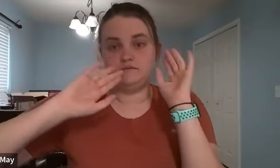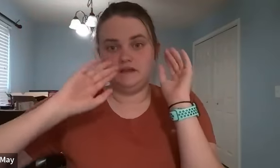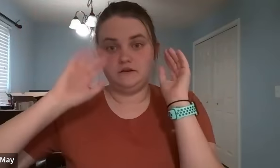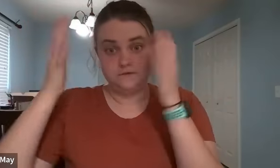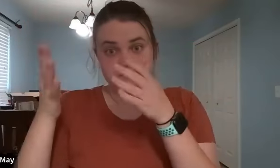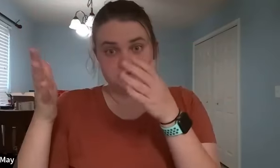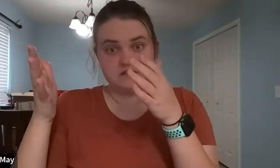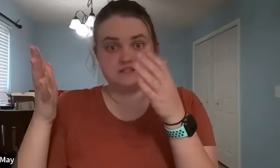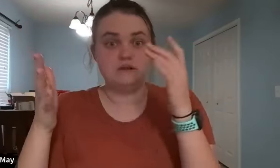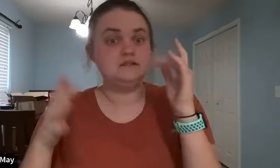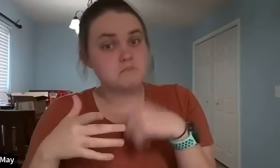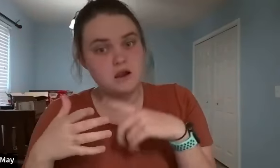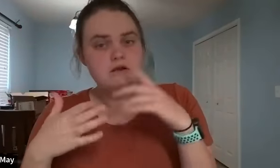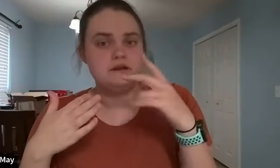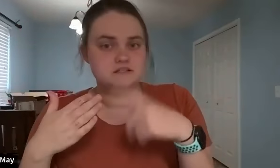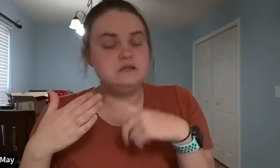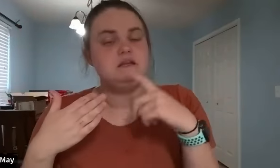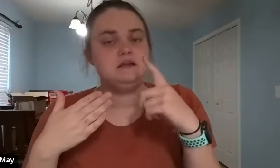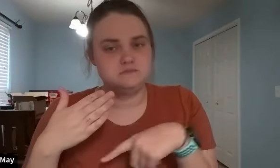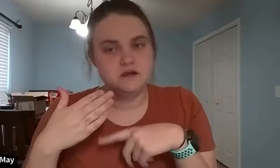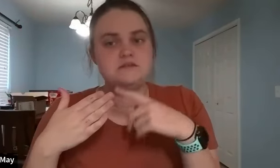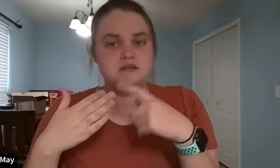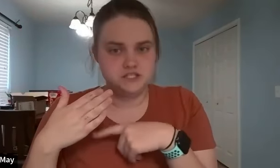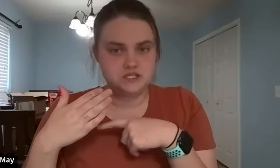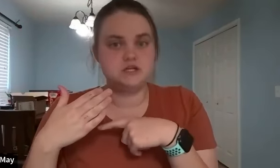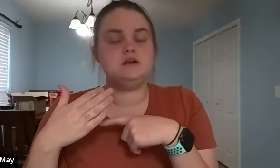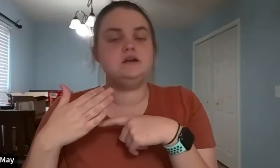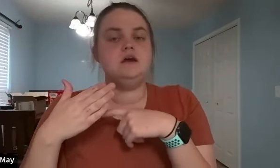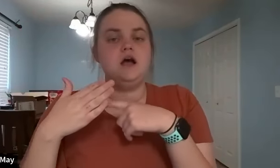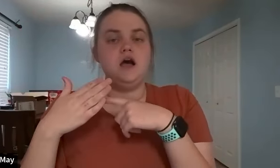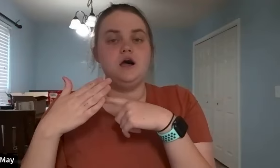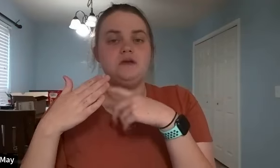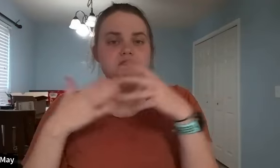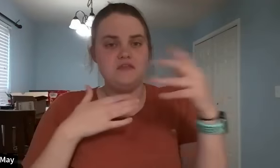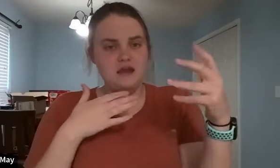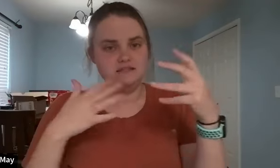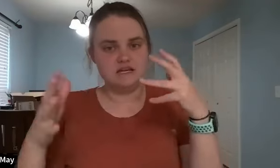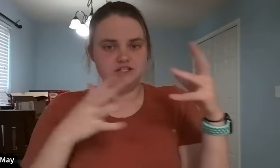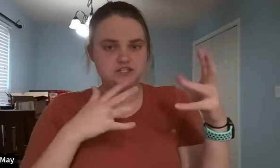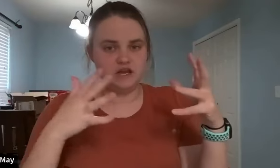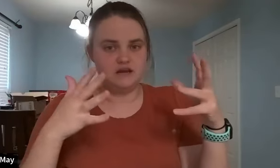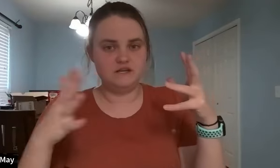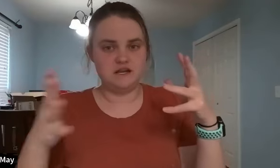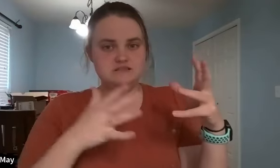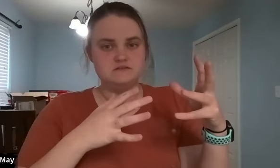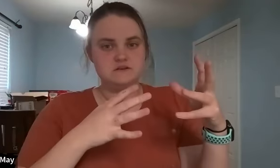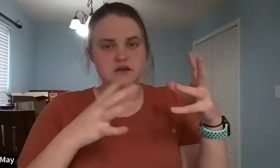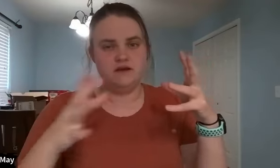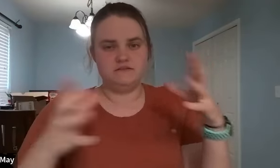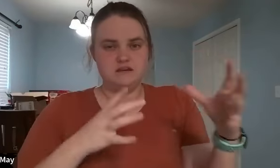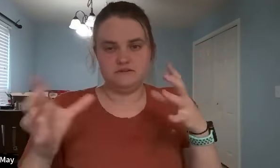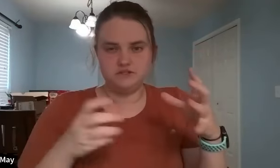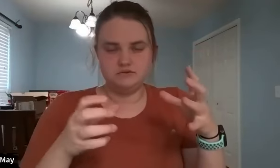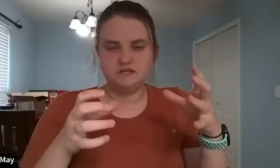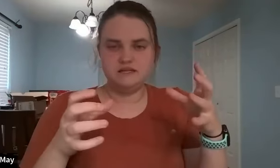like our future things. So like tomorrow, next week, next month, next year. And that is actually just kind of a nice kind of visual thing to